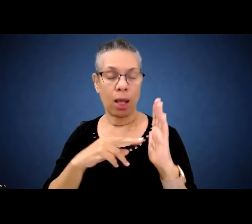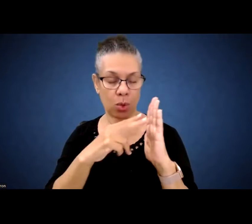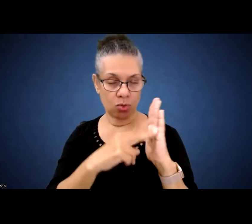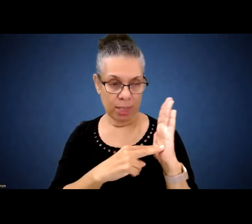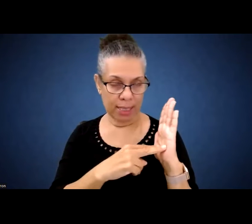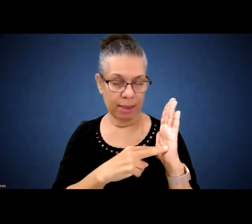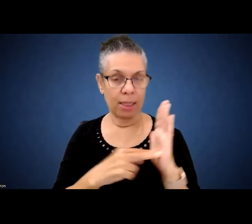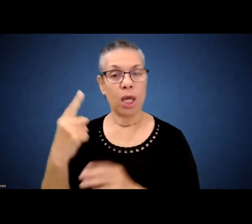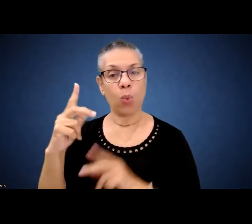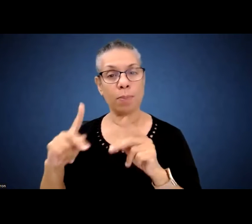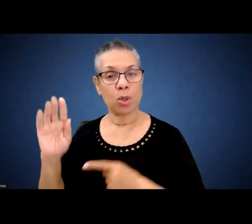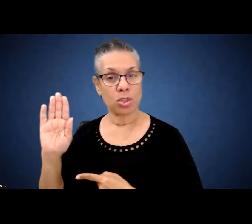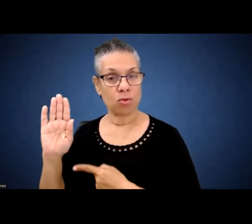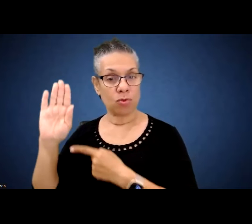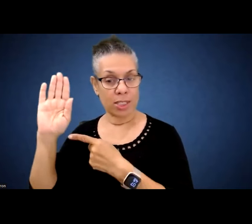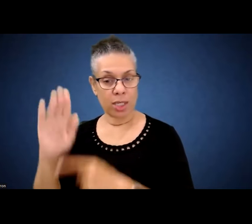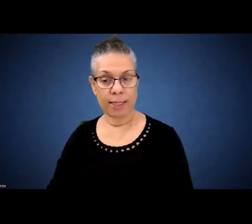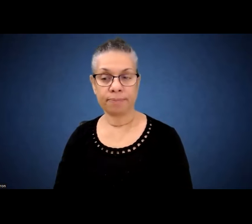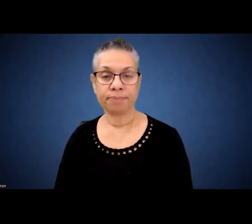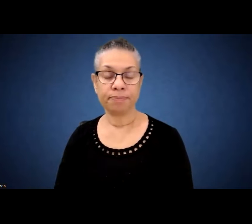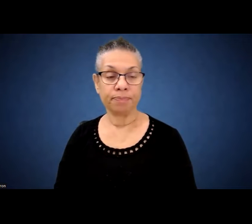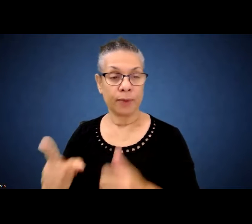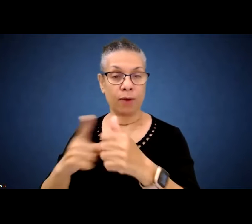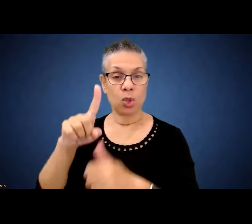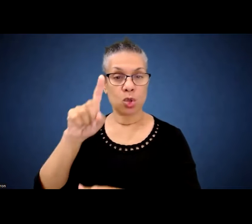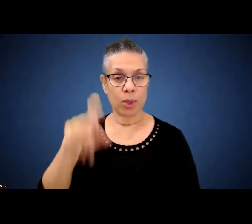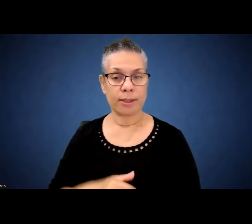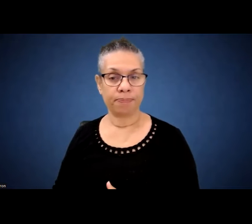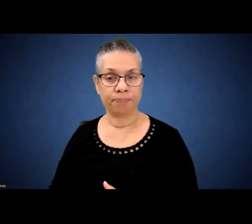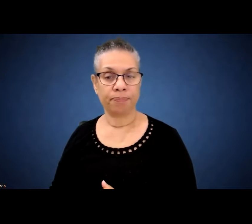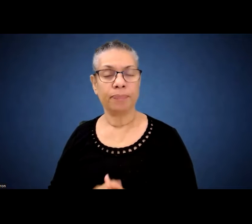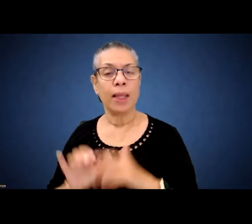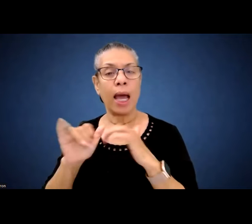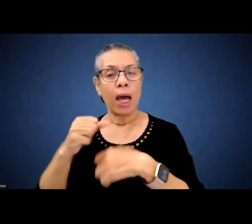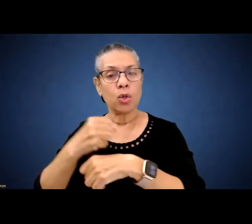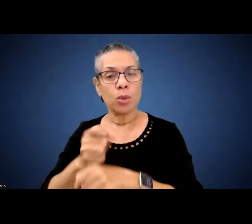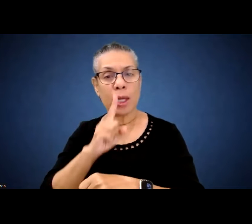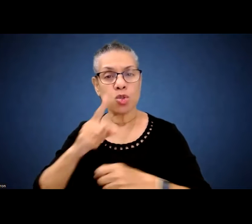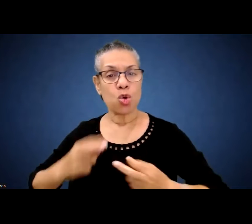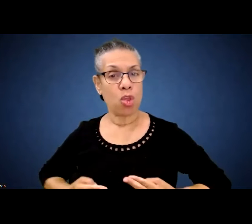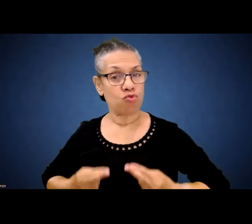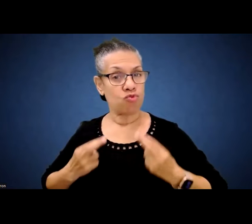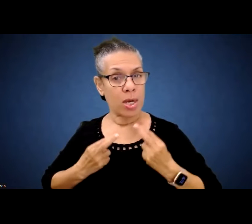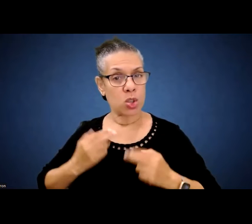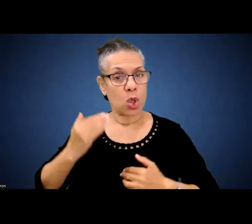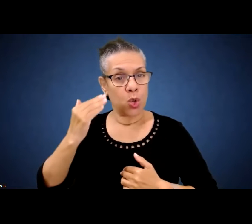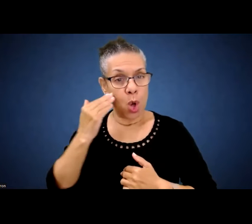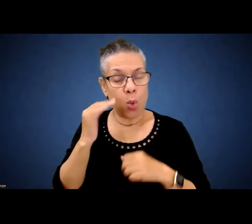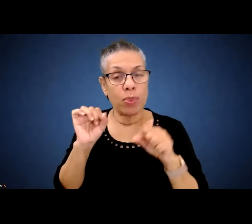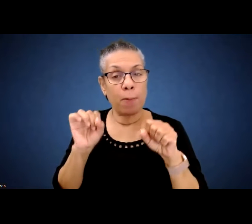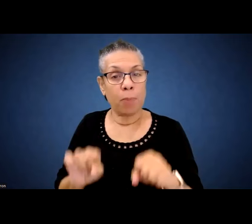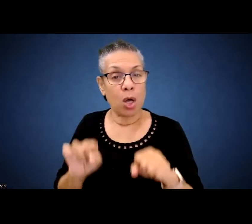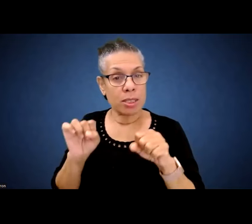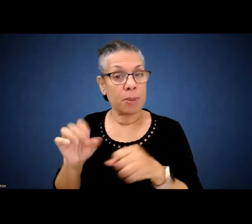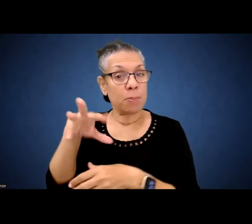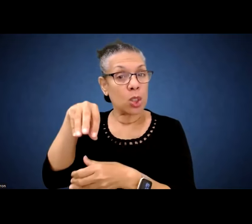then there's one person with their hand up. So the first question is, how will you make sure that residents are aware of the possibility to be